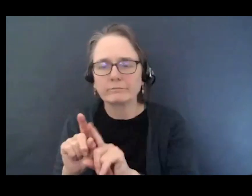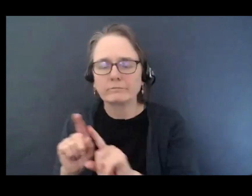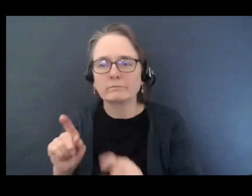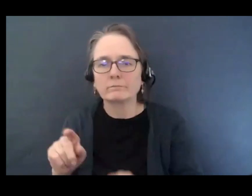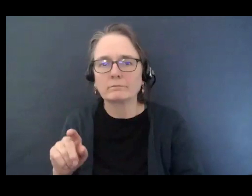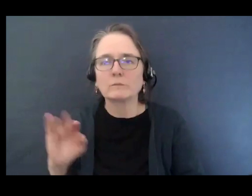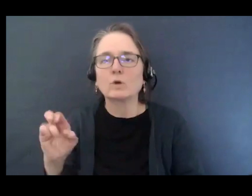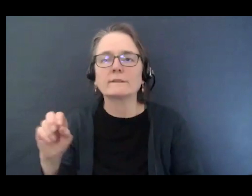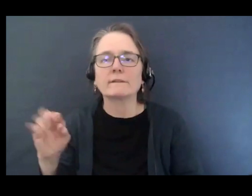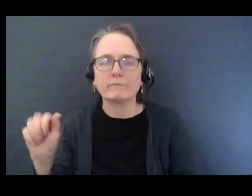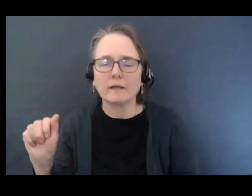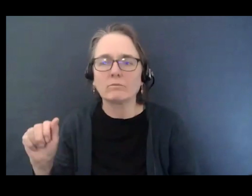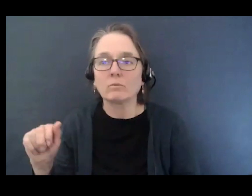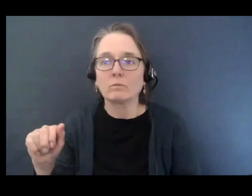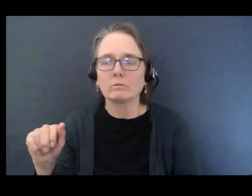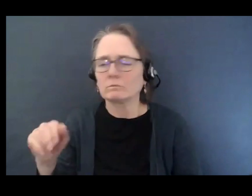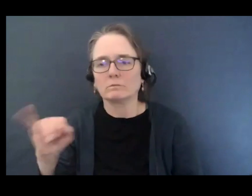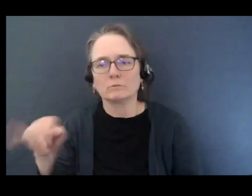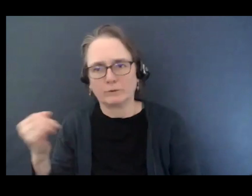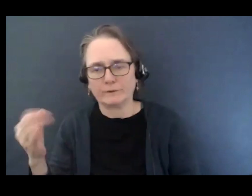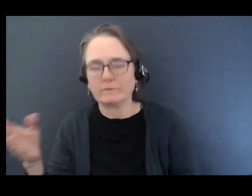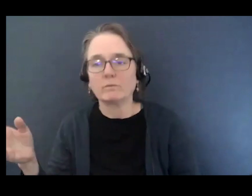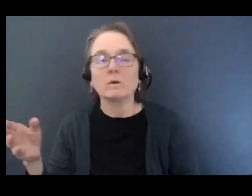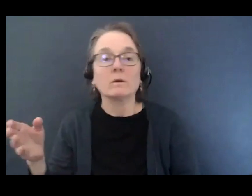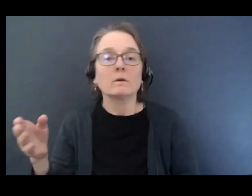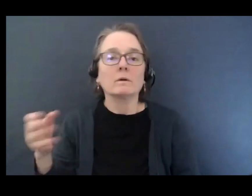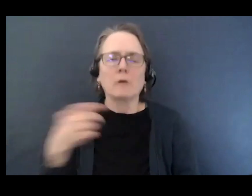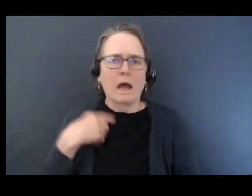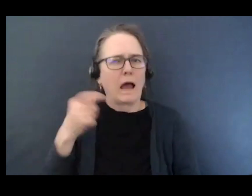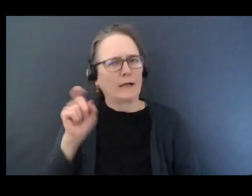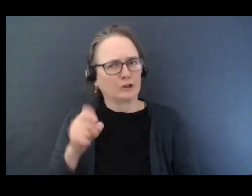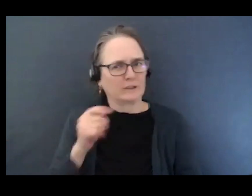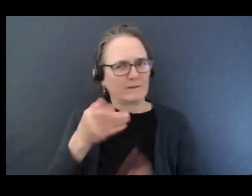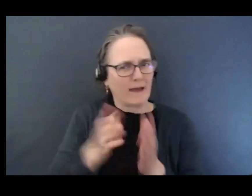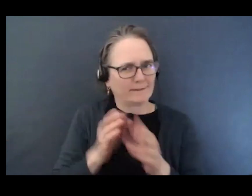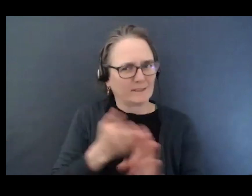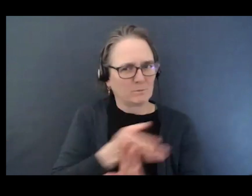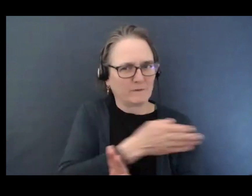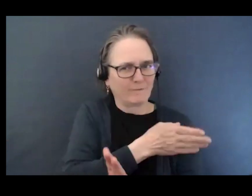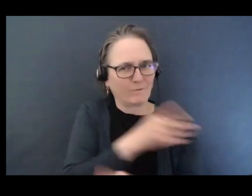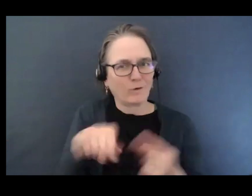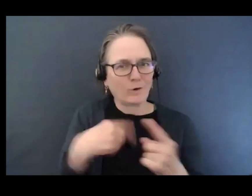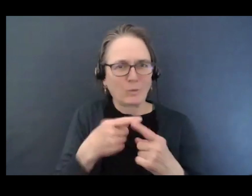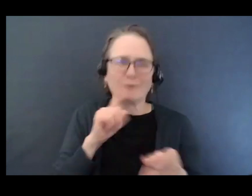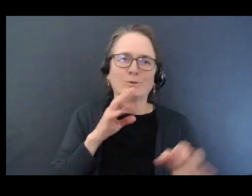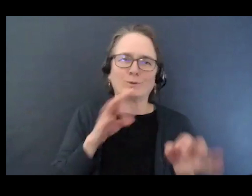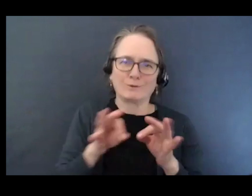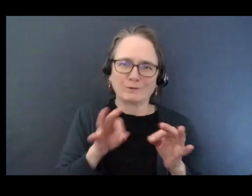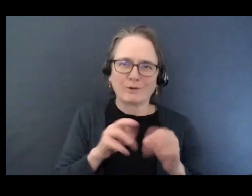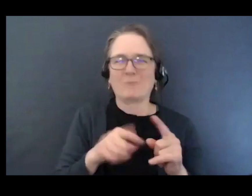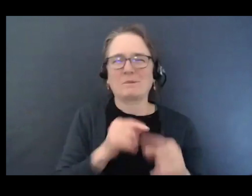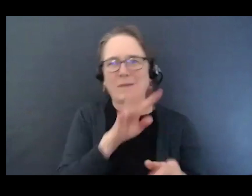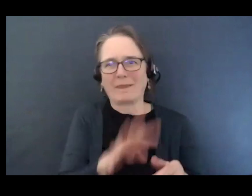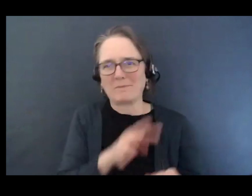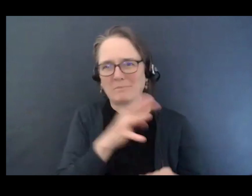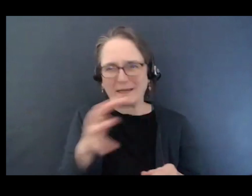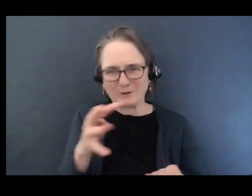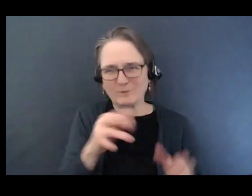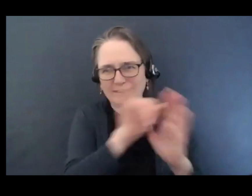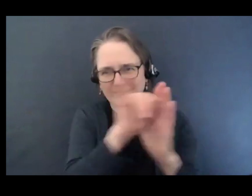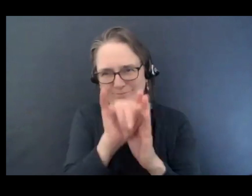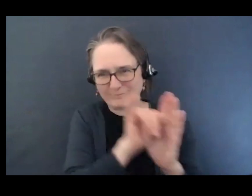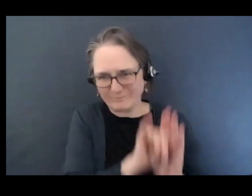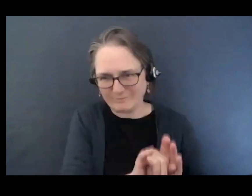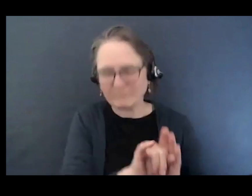I probably should have asked this when you were explaining the metric, but I'm wondering if you could explain.